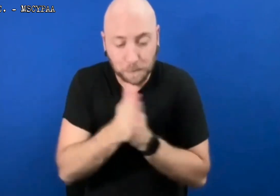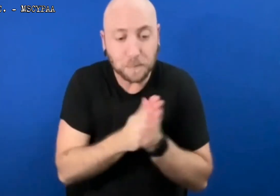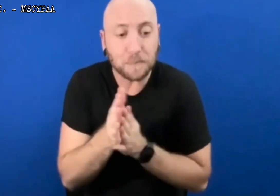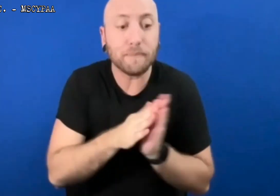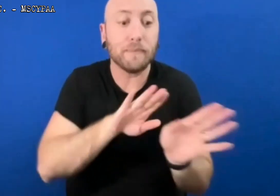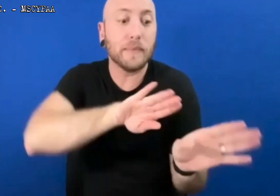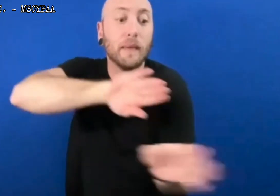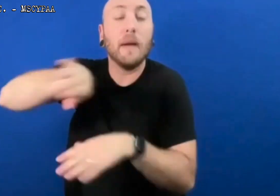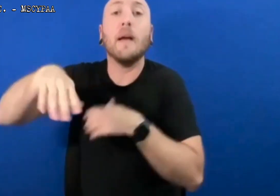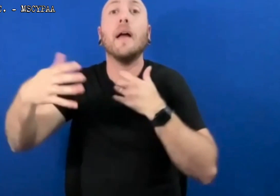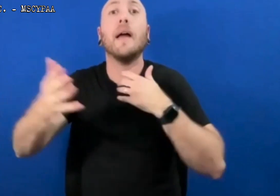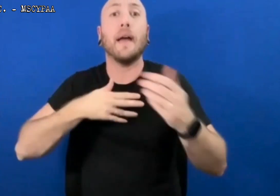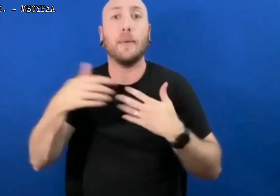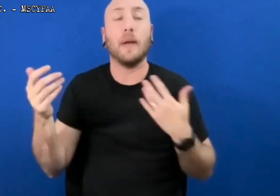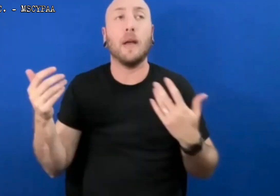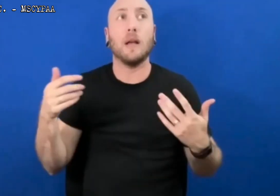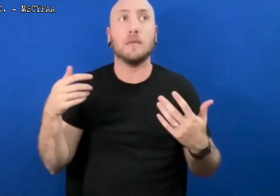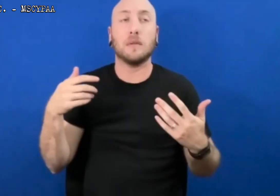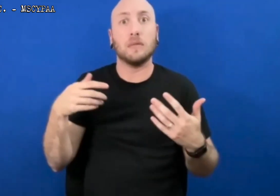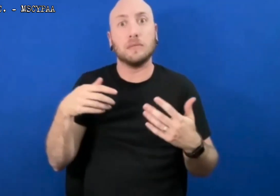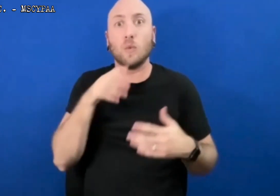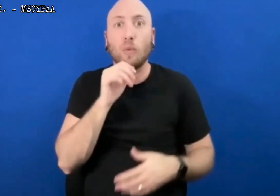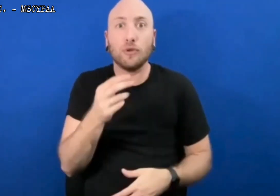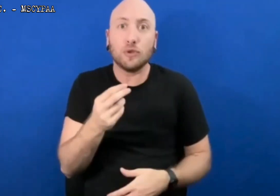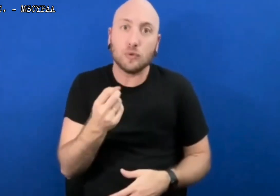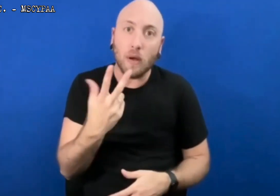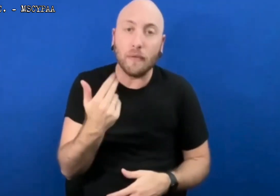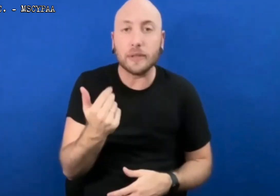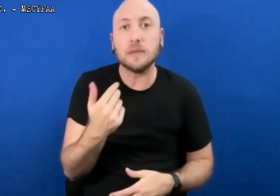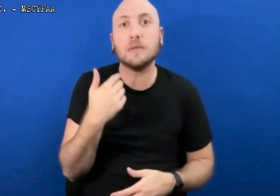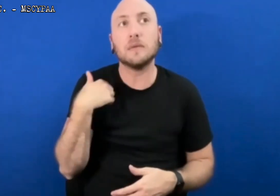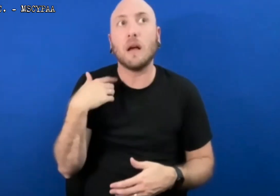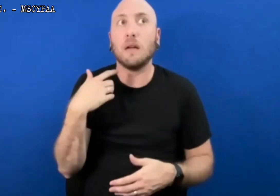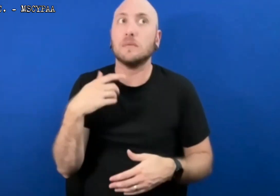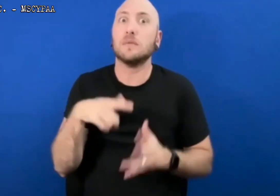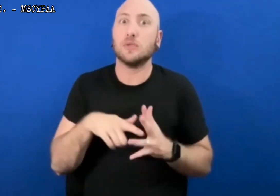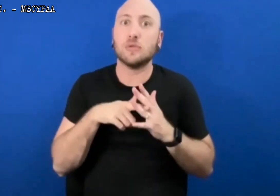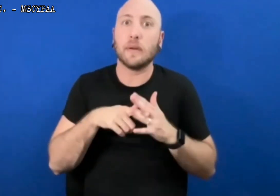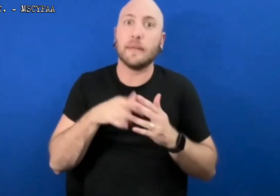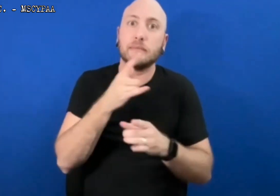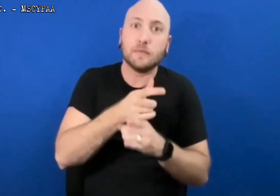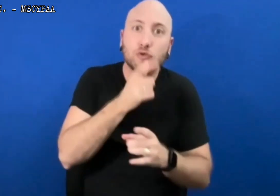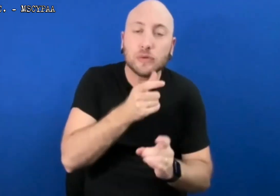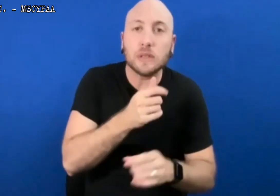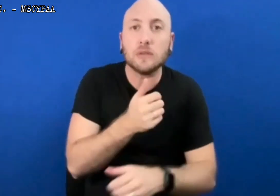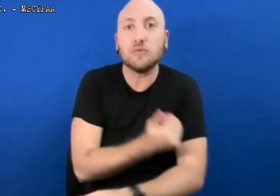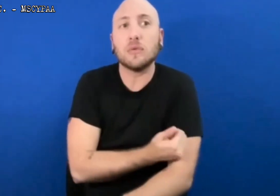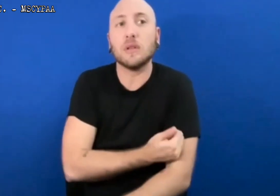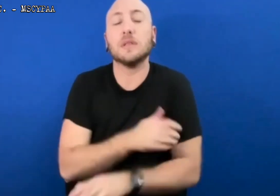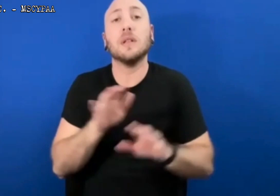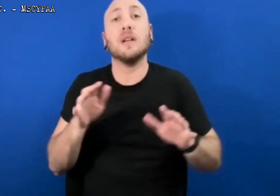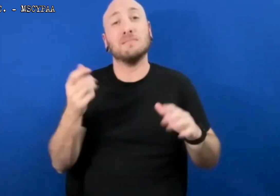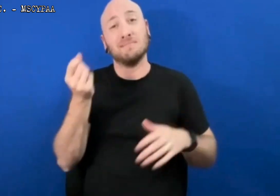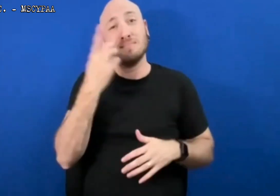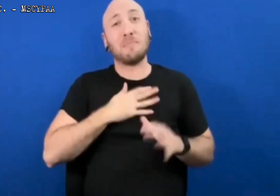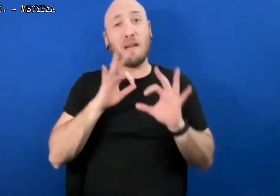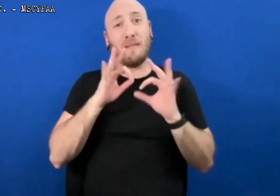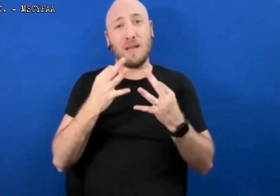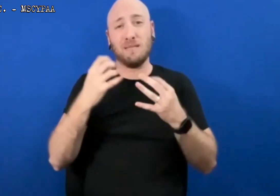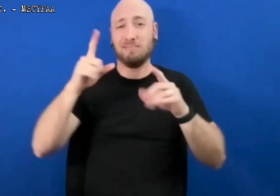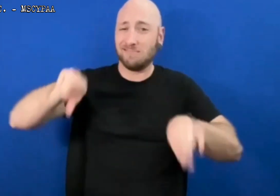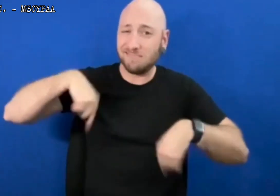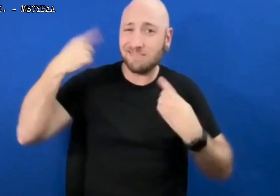like I'm so grateful for my family. They have supported me through all of this,